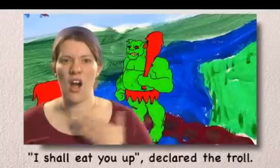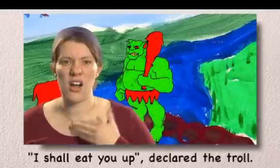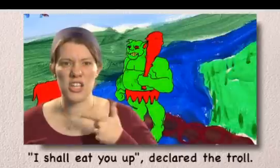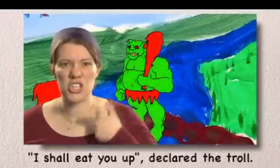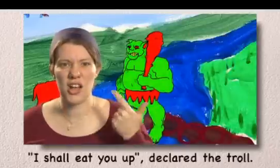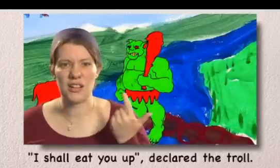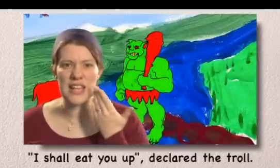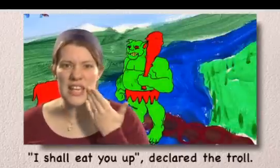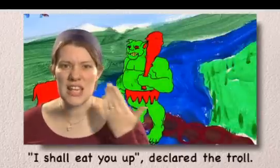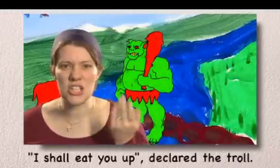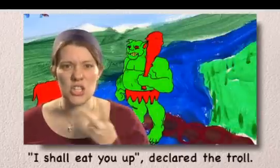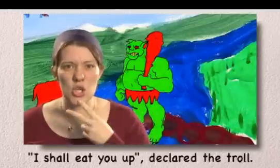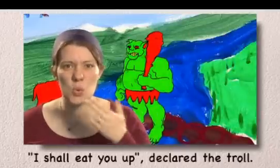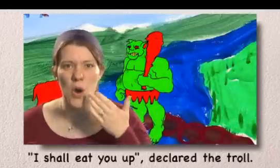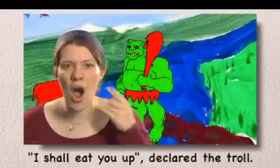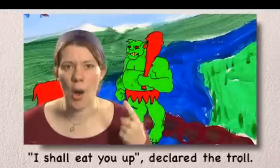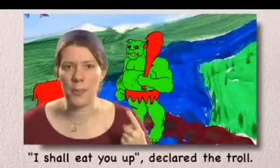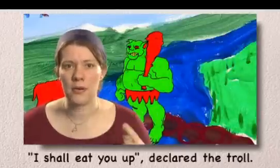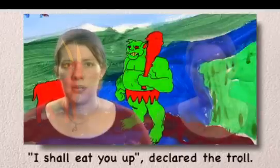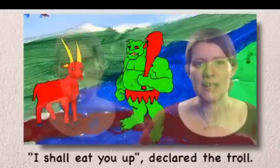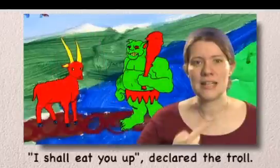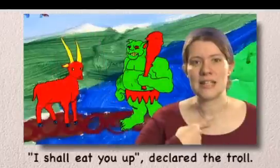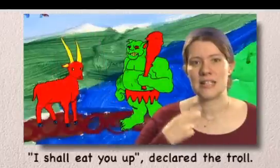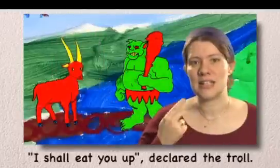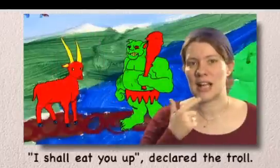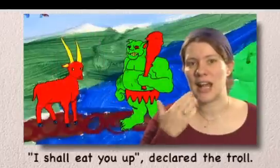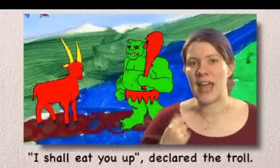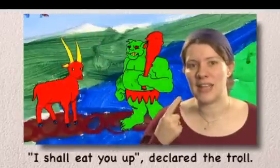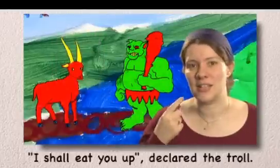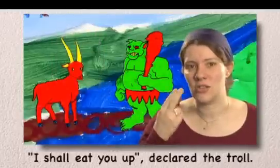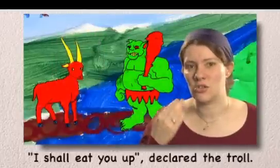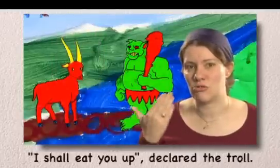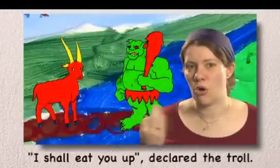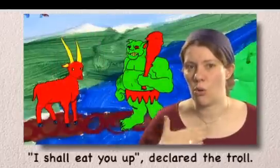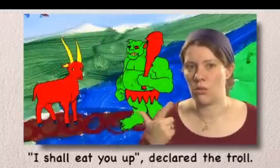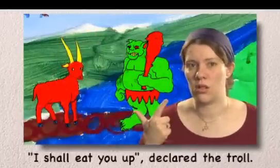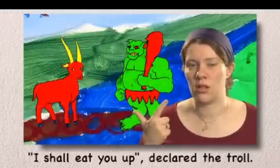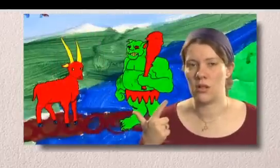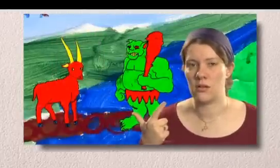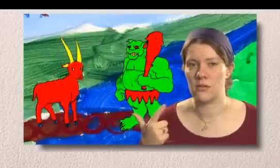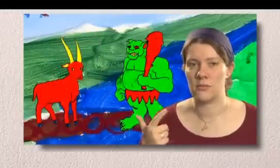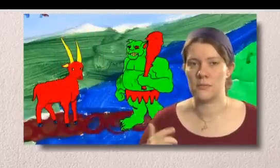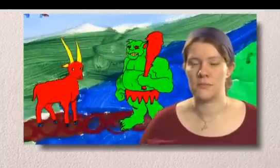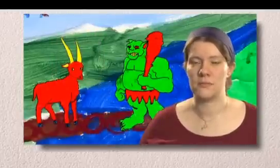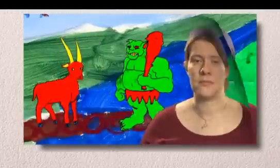I shall eat you up, declared the troll.